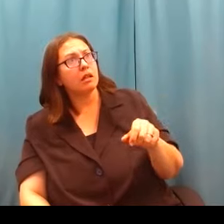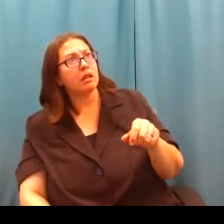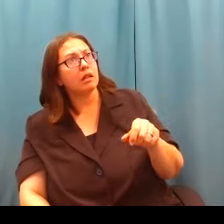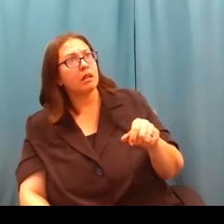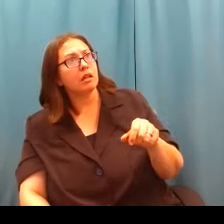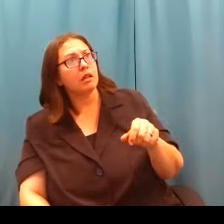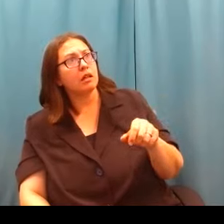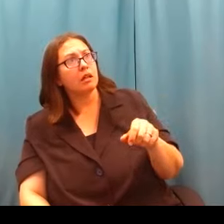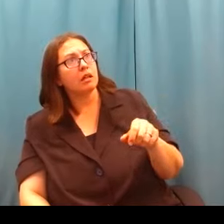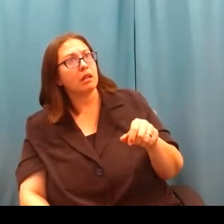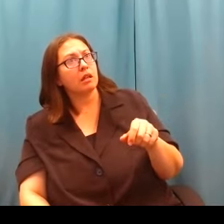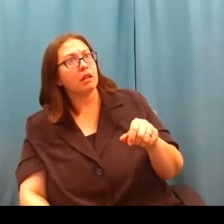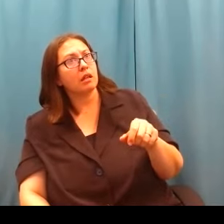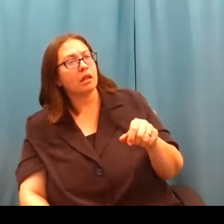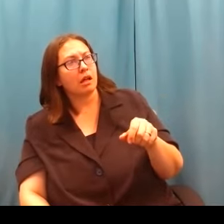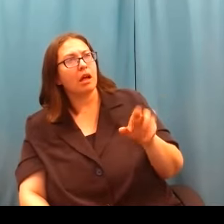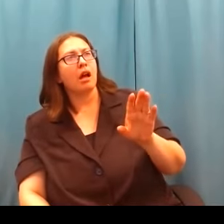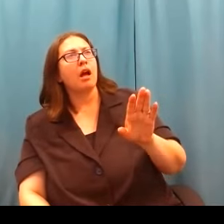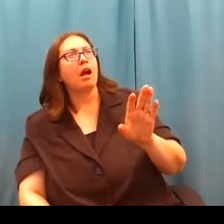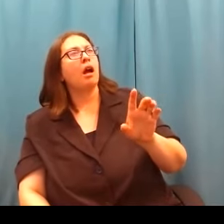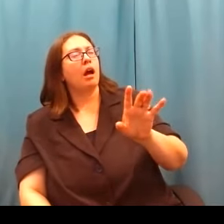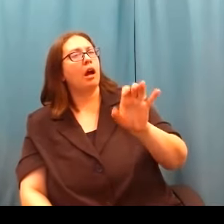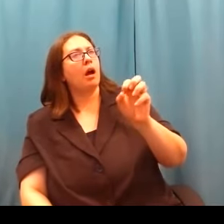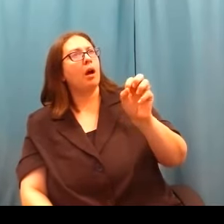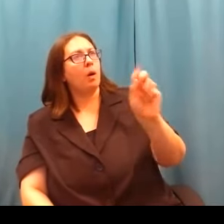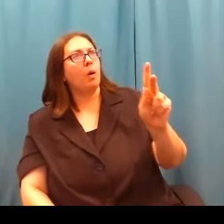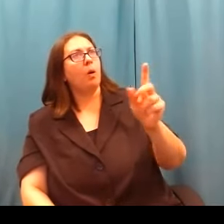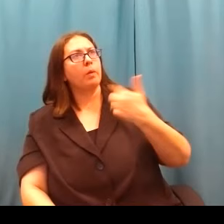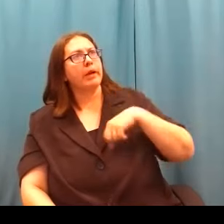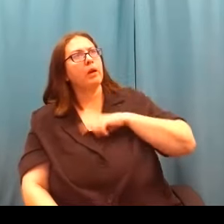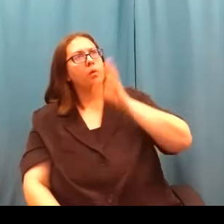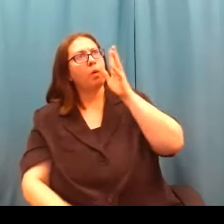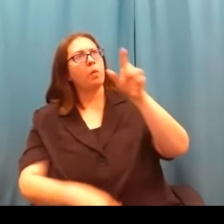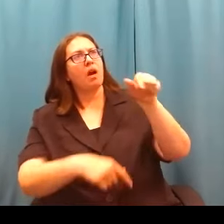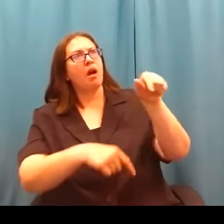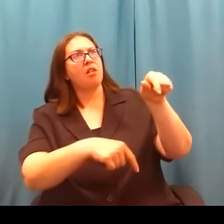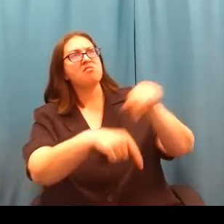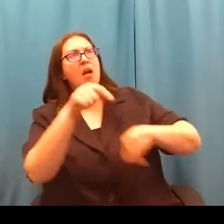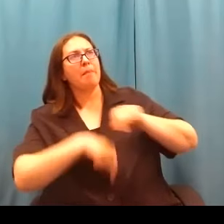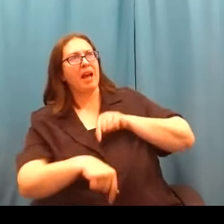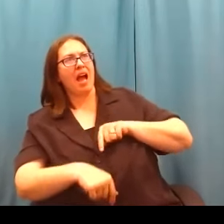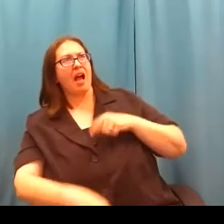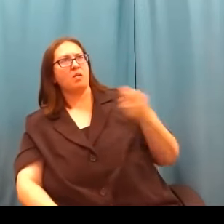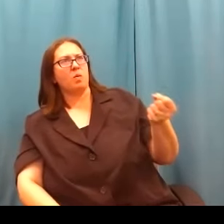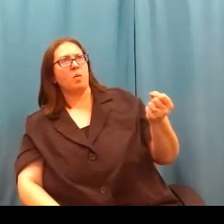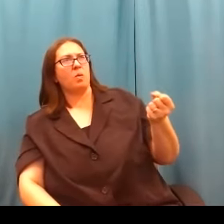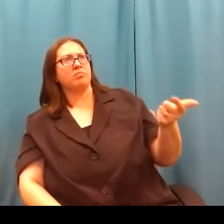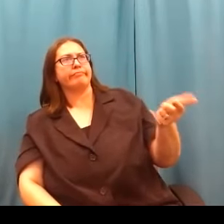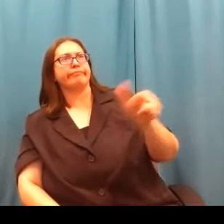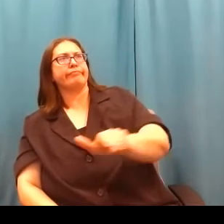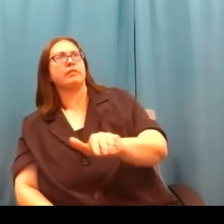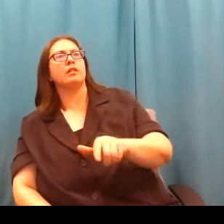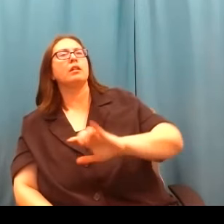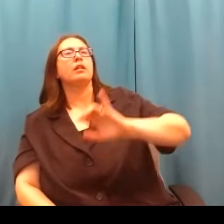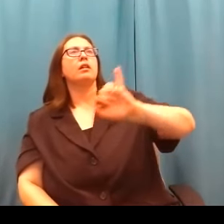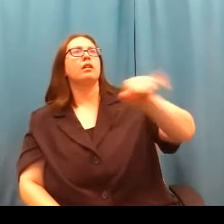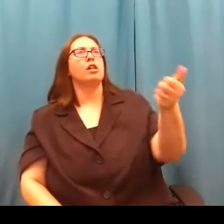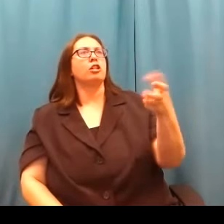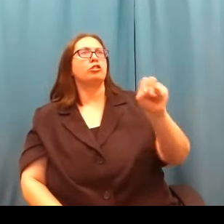Okay, we Okay, can maybe we try to will come try to back. come back to you. Can we take another live question? Joan